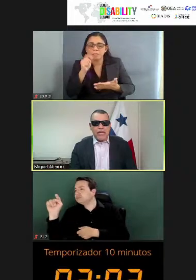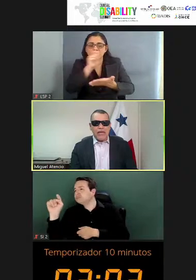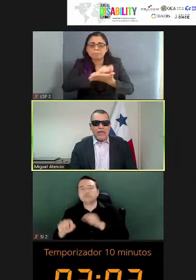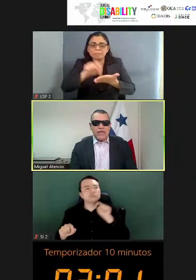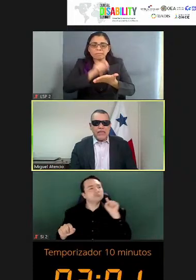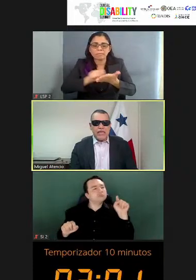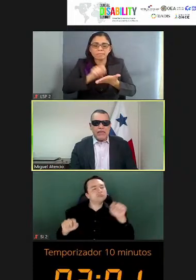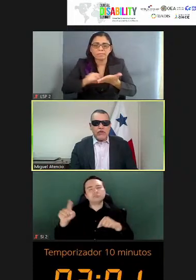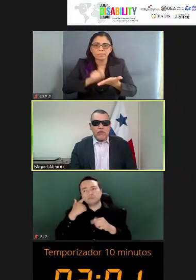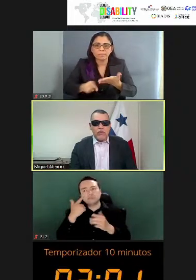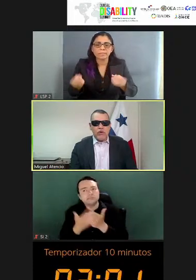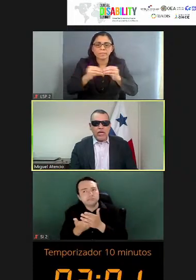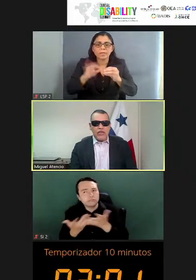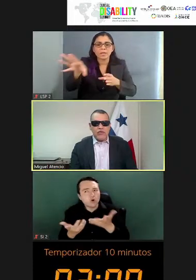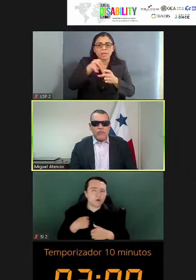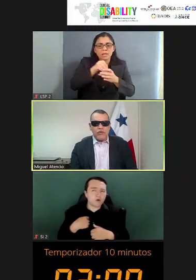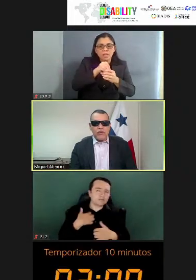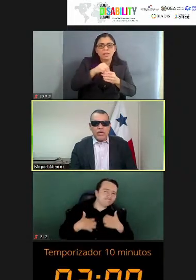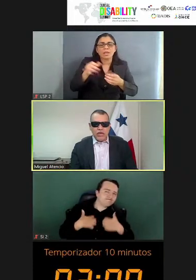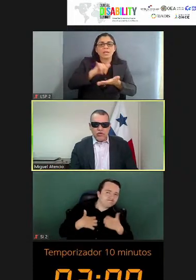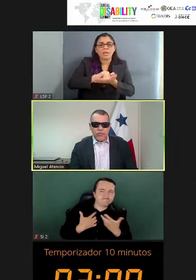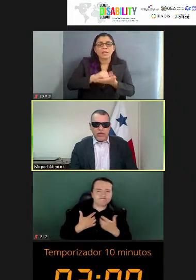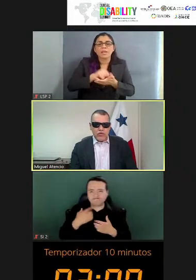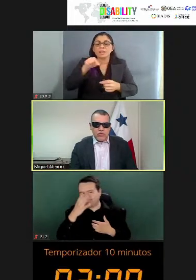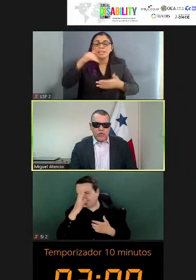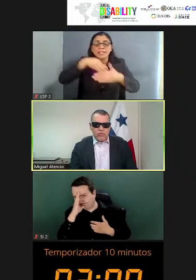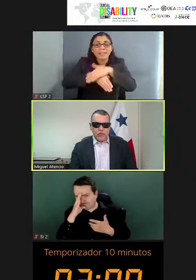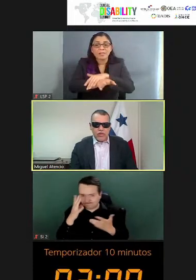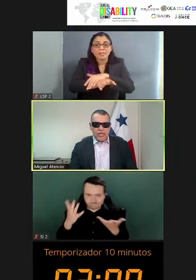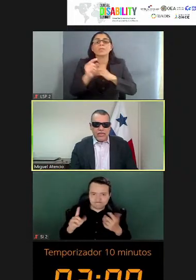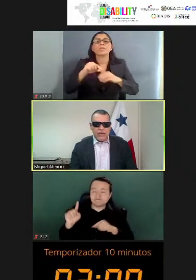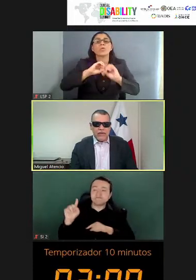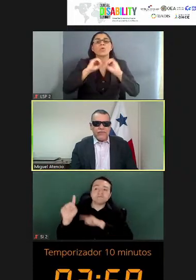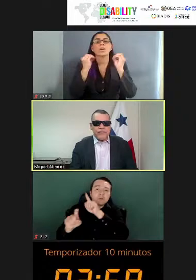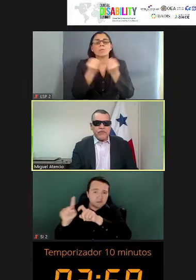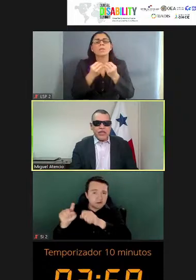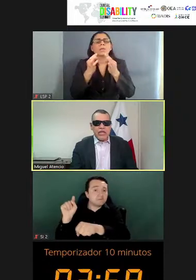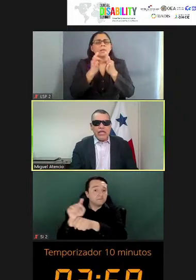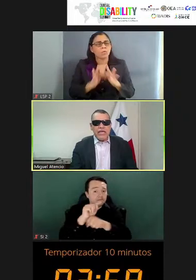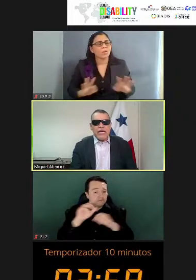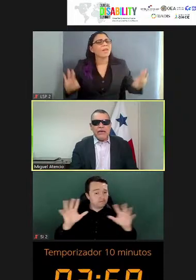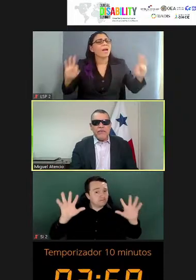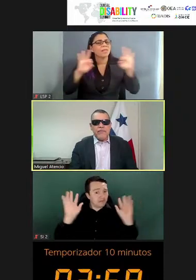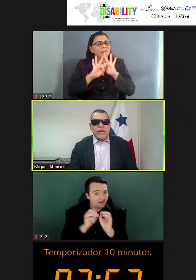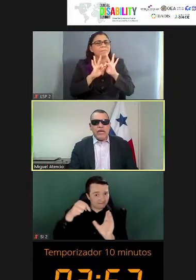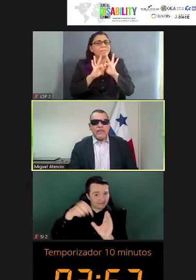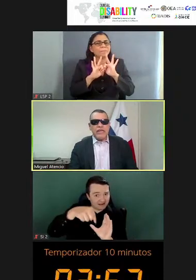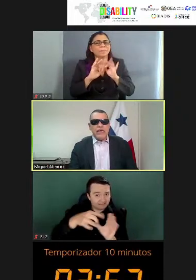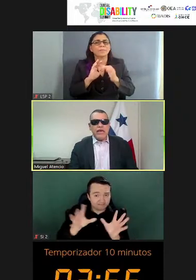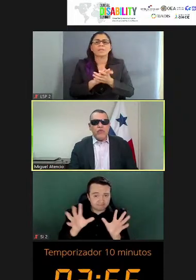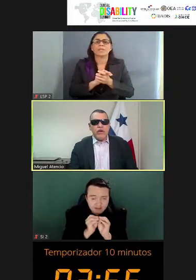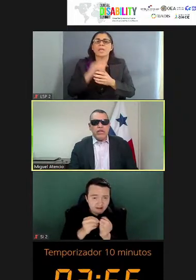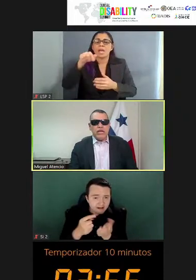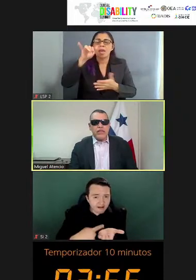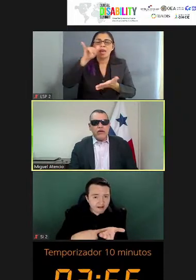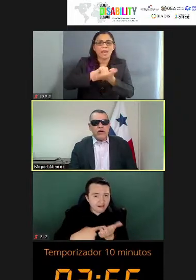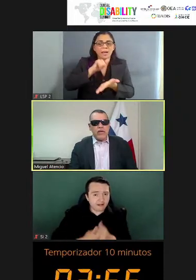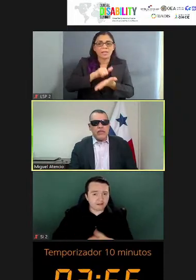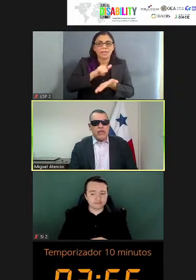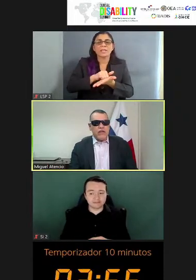on self-criticism of what has happened and why they expect from these organizations this is very important for